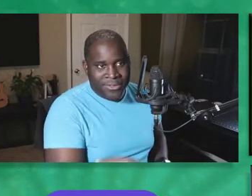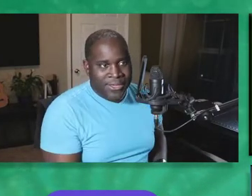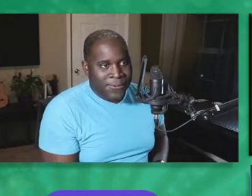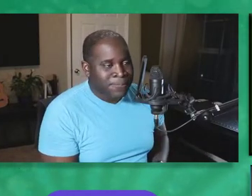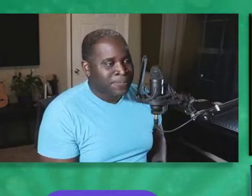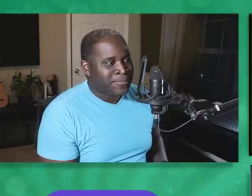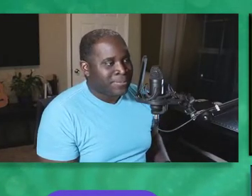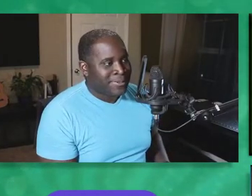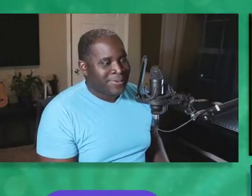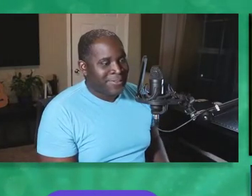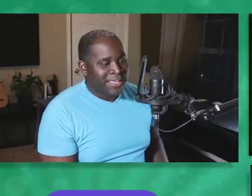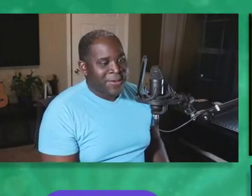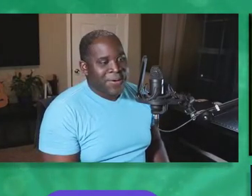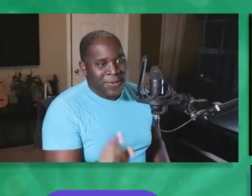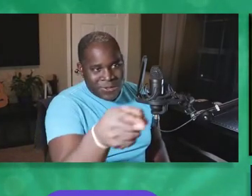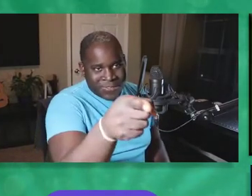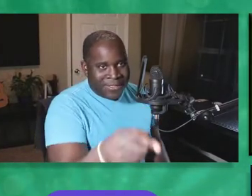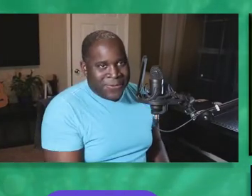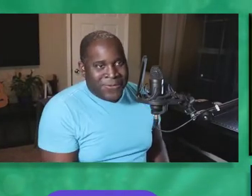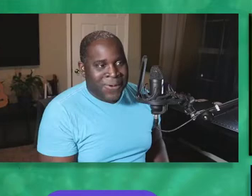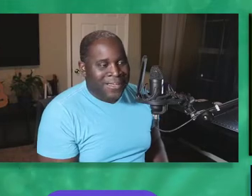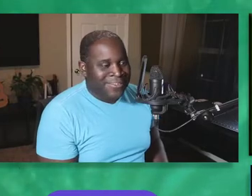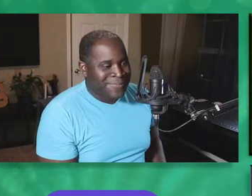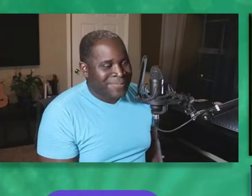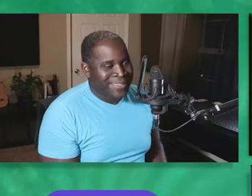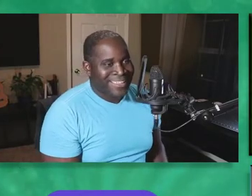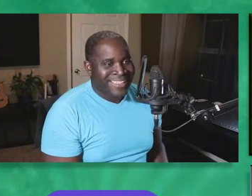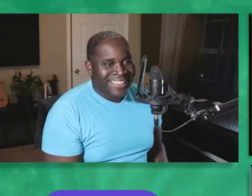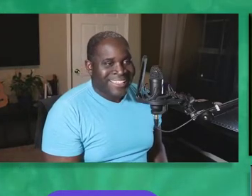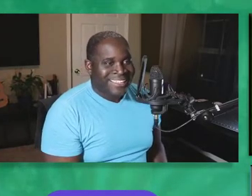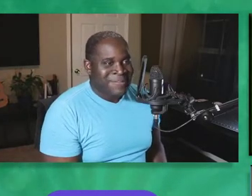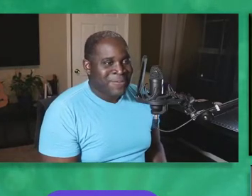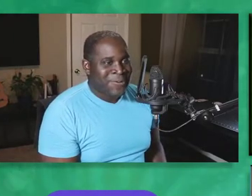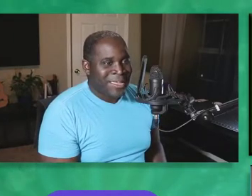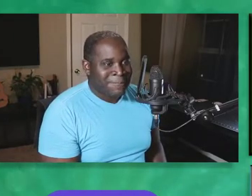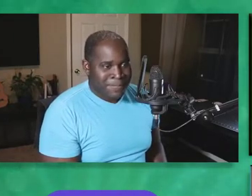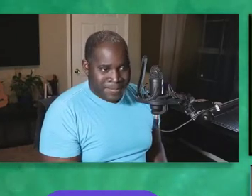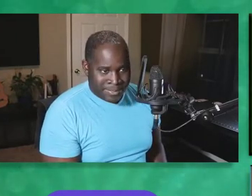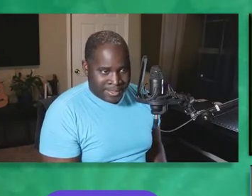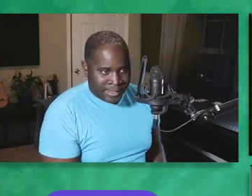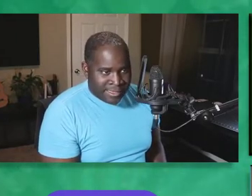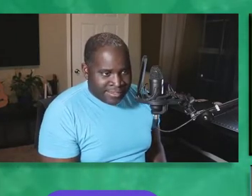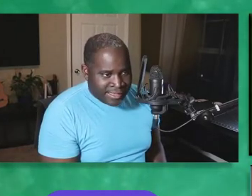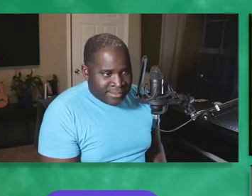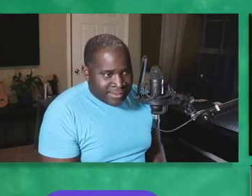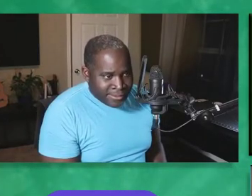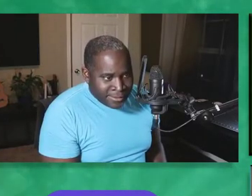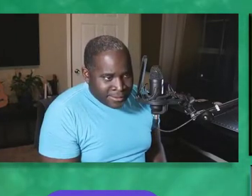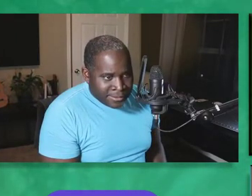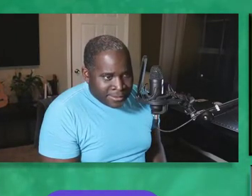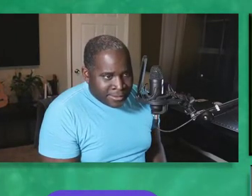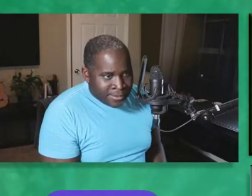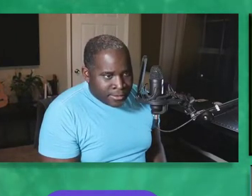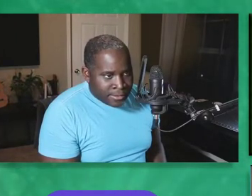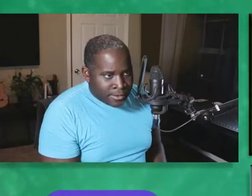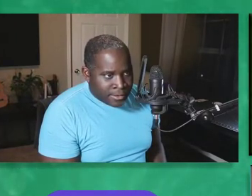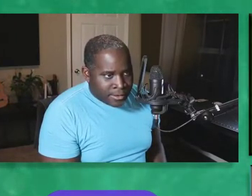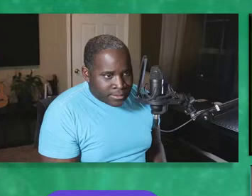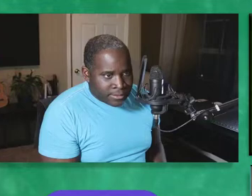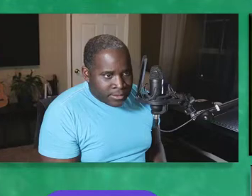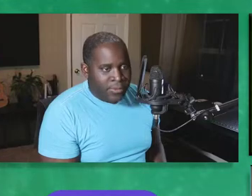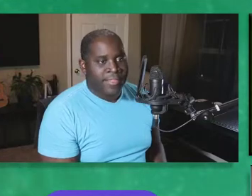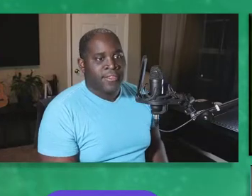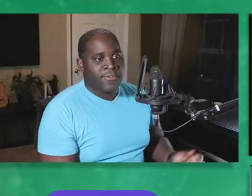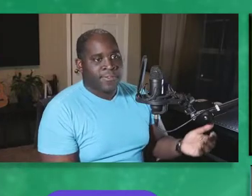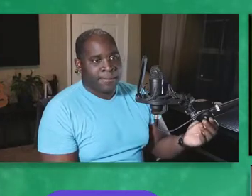Mr. Humble You. You think you're so awesome. Immediately. It's great. Seat. The throne stays